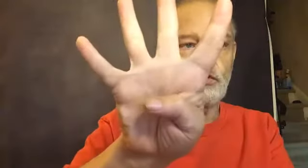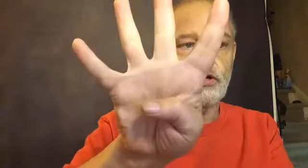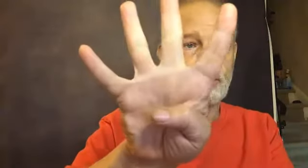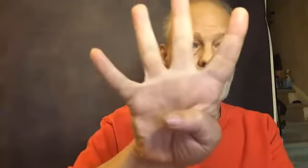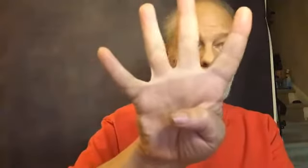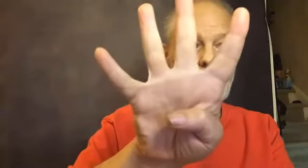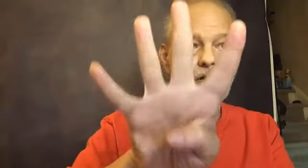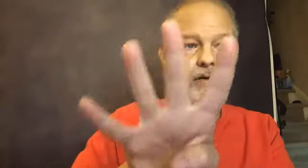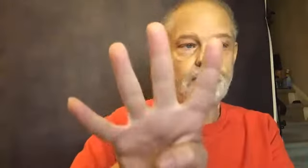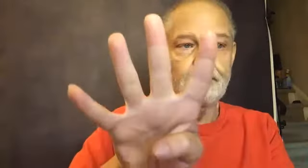24,